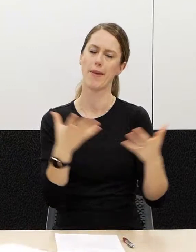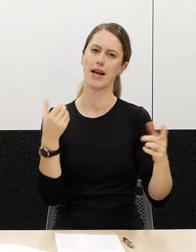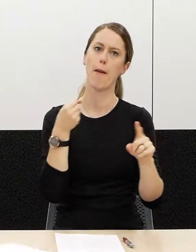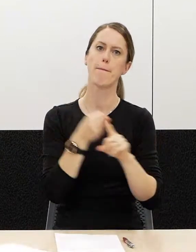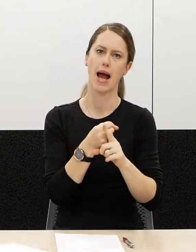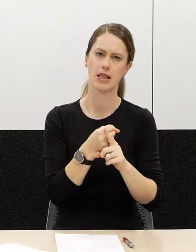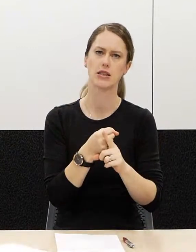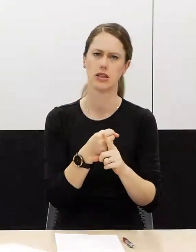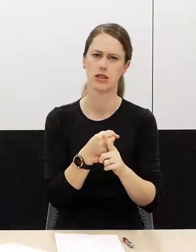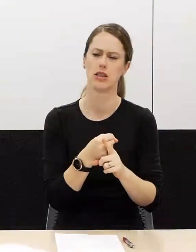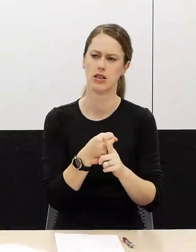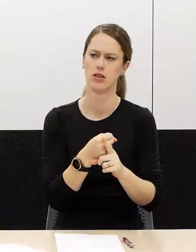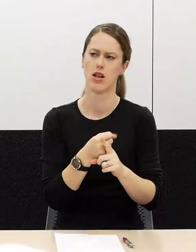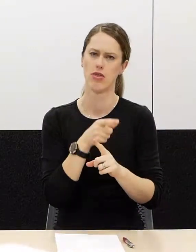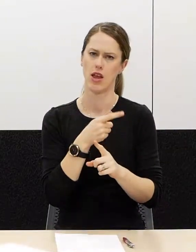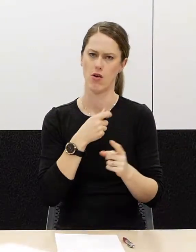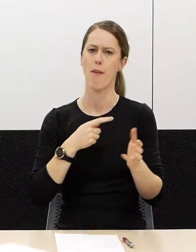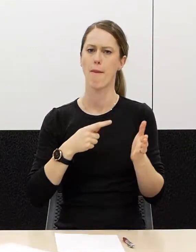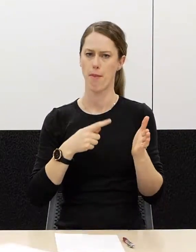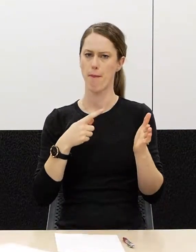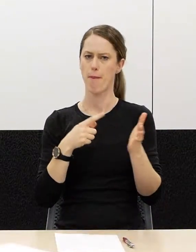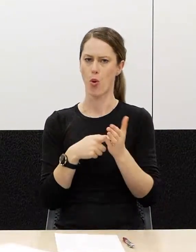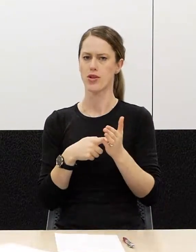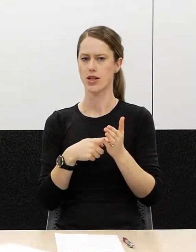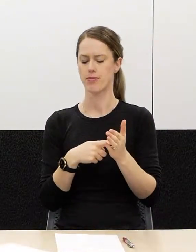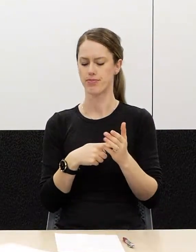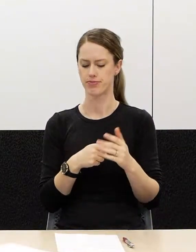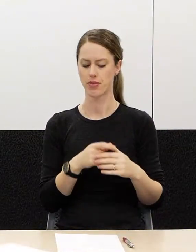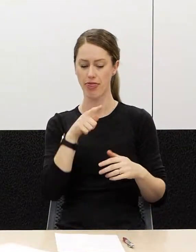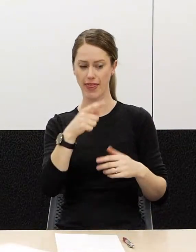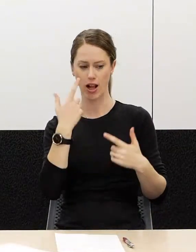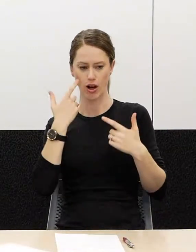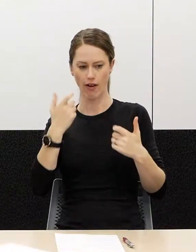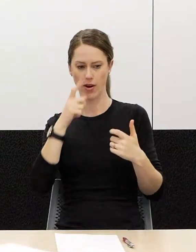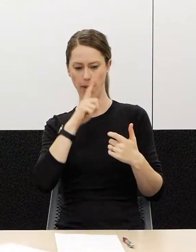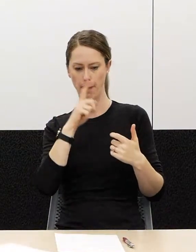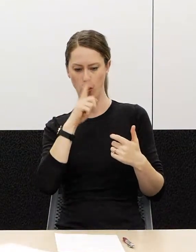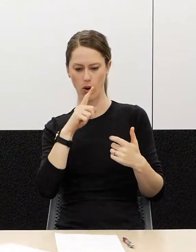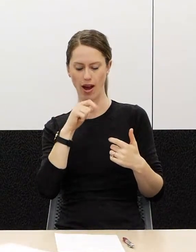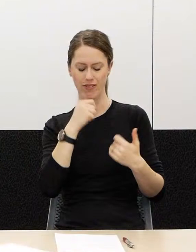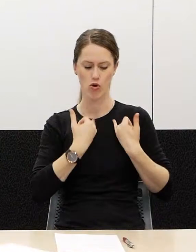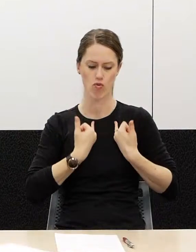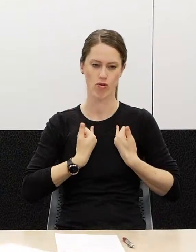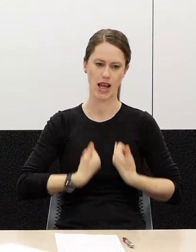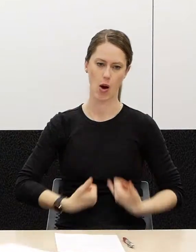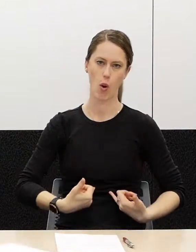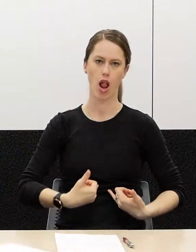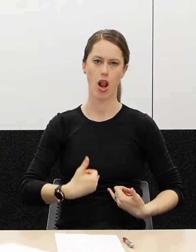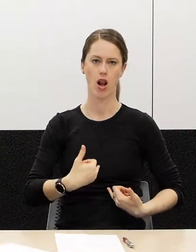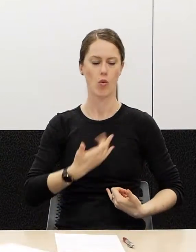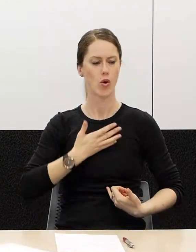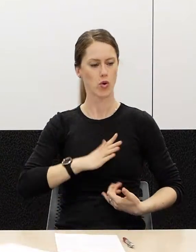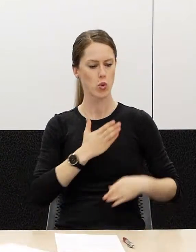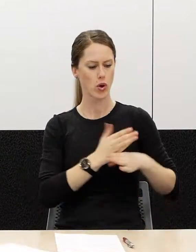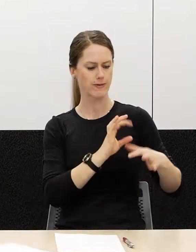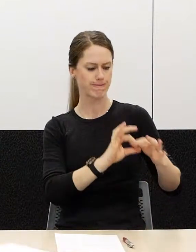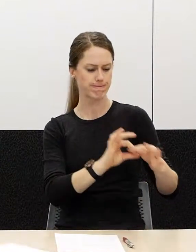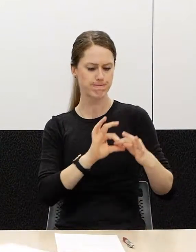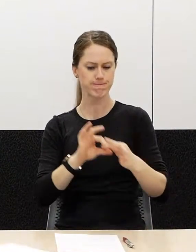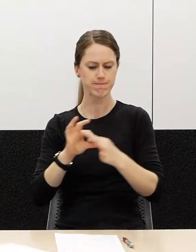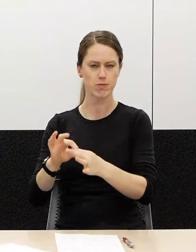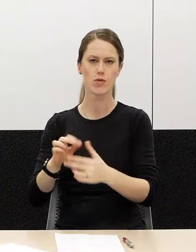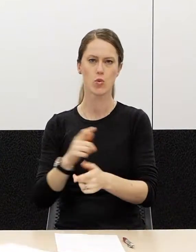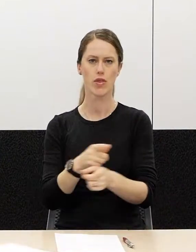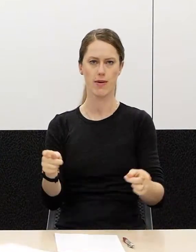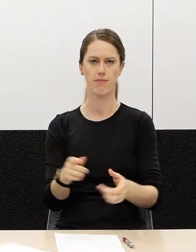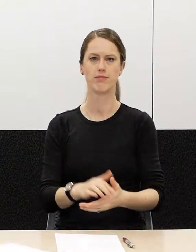So they're really important. They look after people when they're really unwell and provide that sort of care. So we want to be able to work really